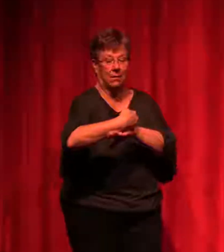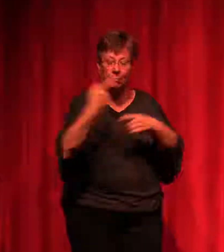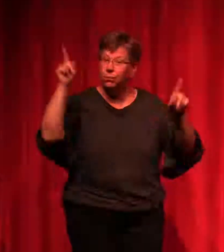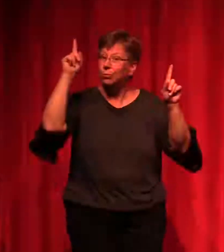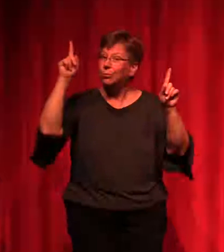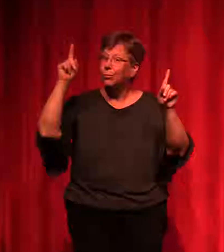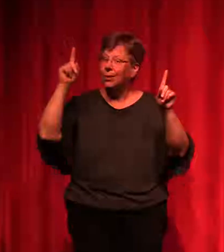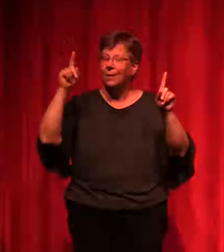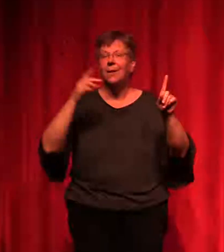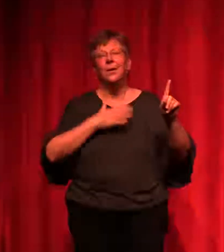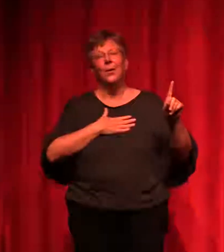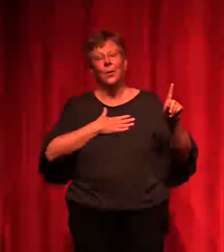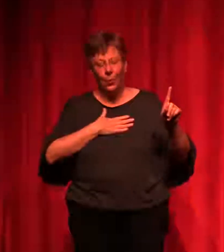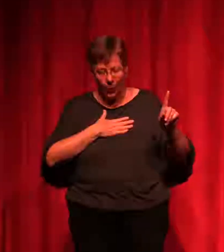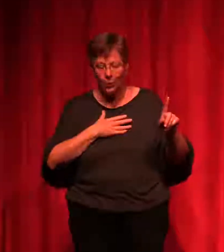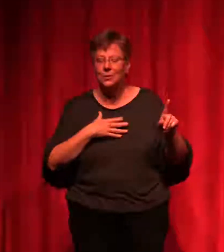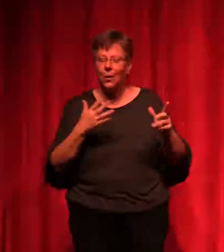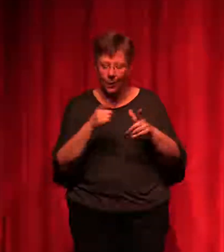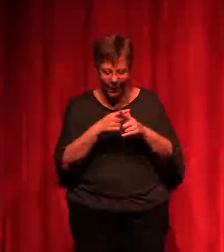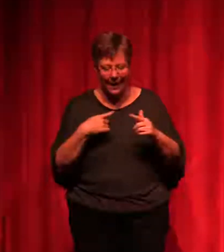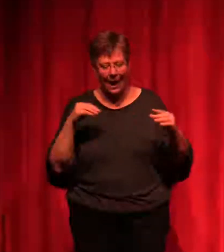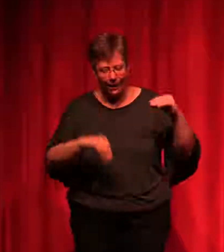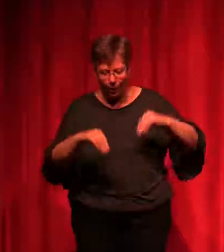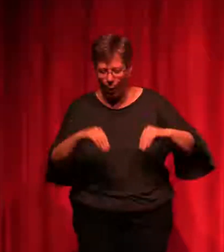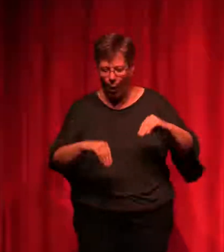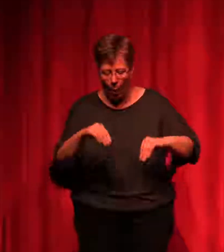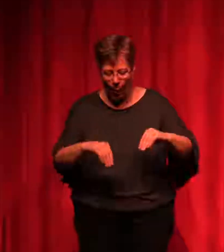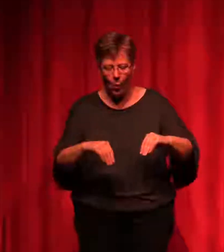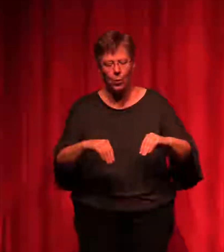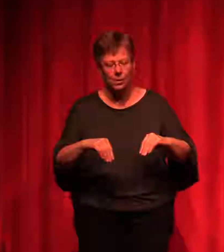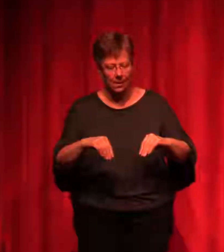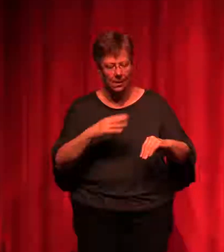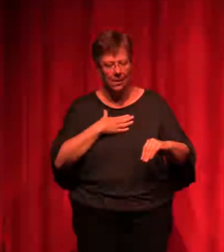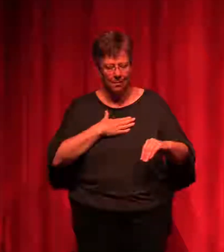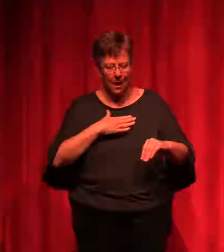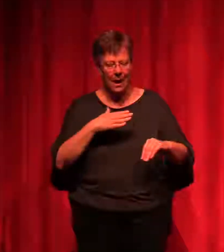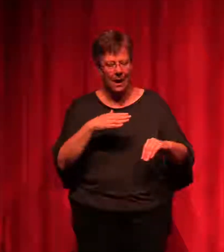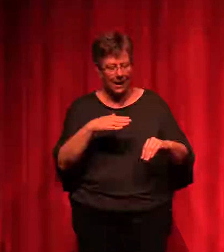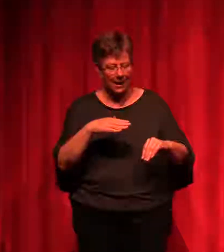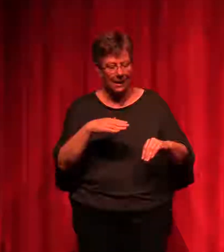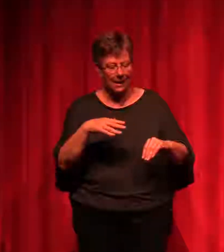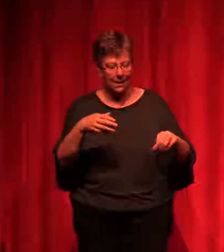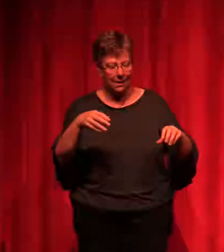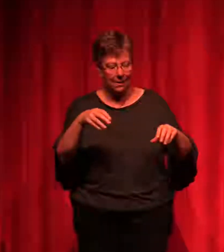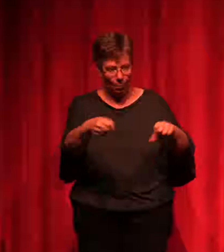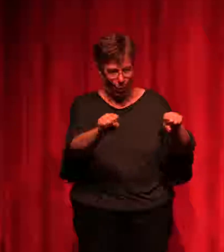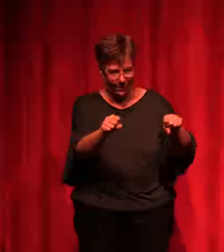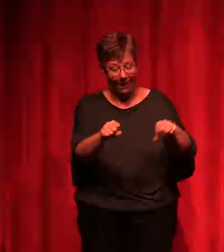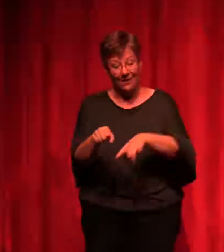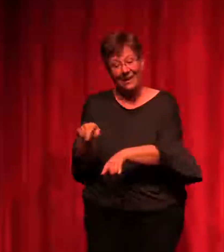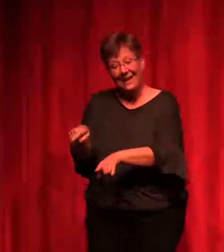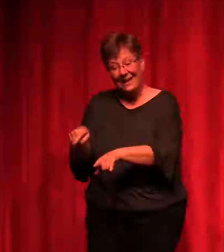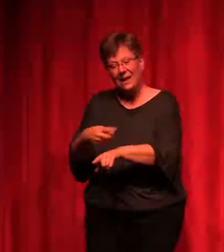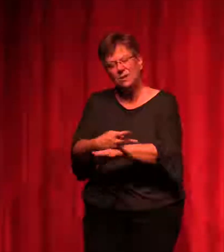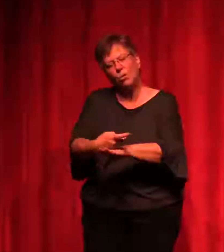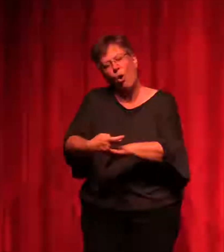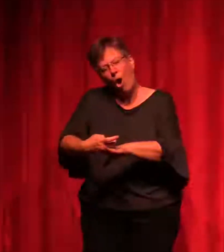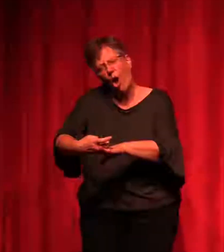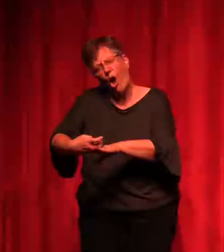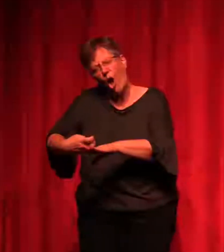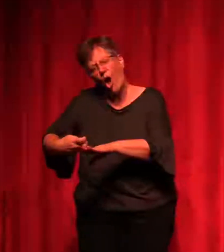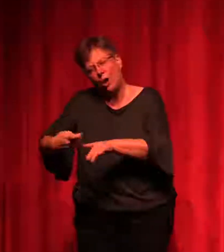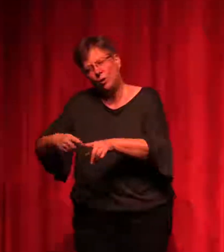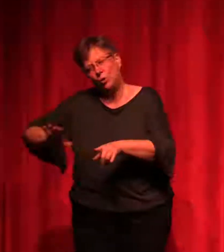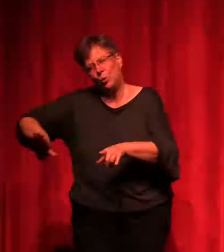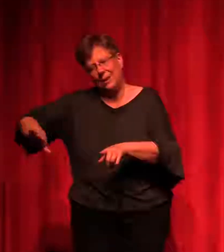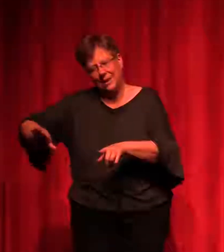then I started loading my bags back up to the hard pack, and Gregory's crawling the 100 yards back to his bike, and